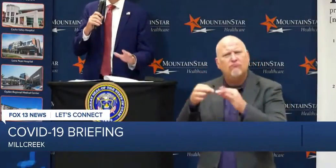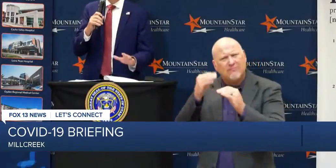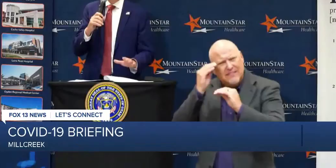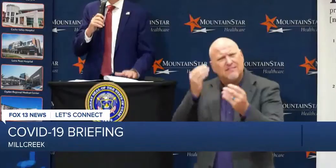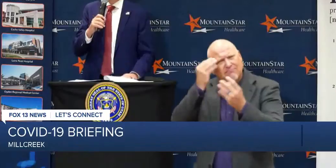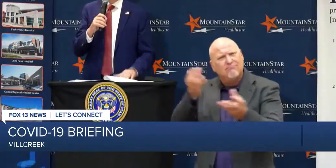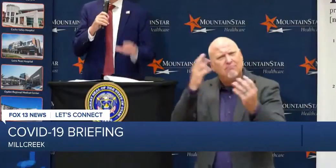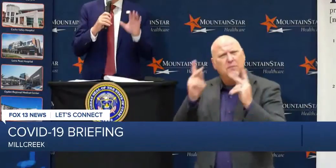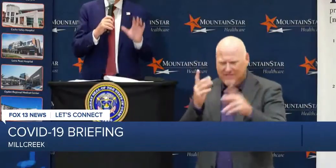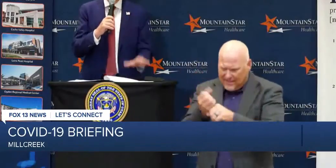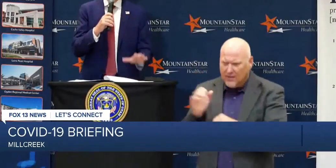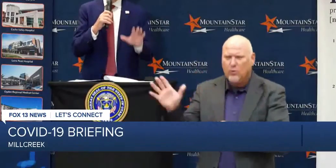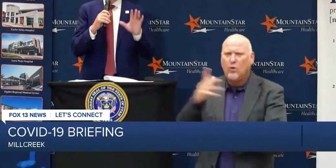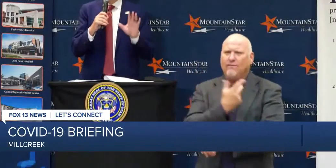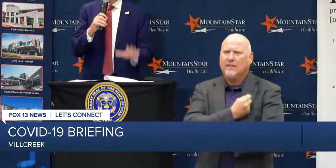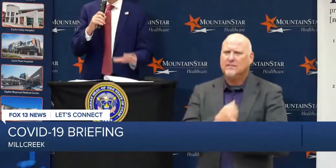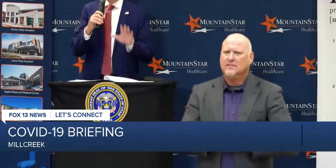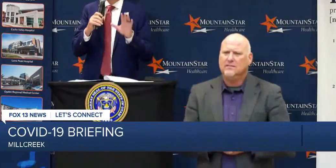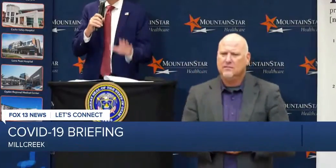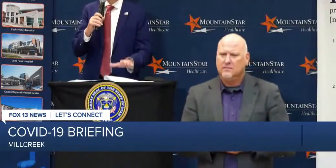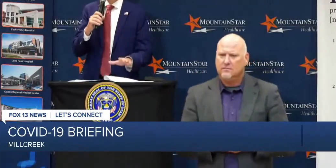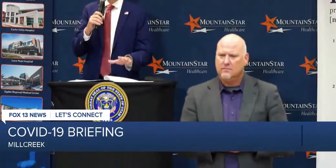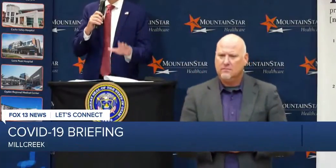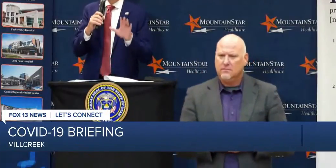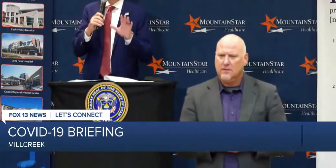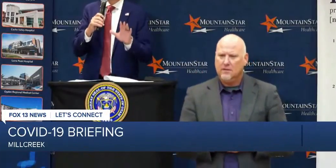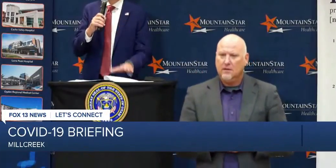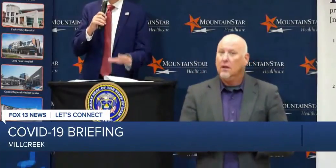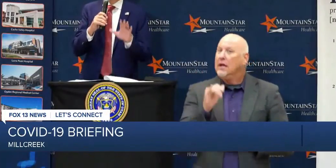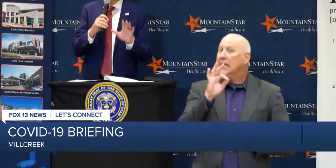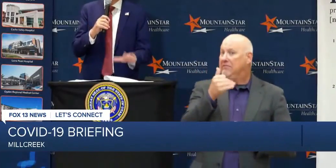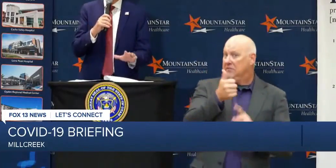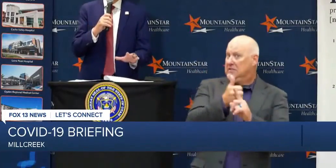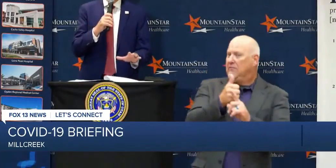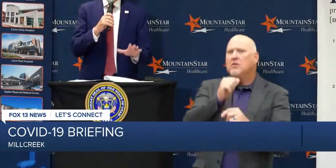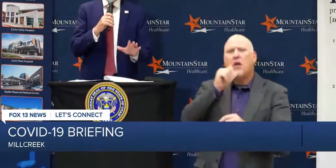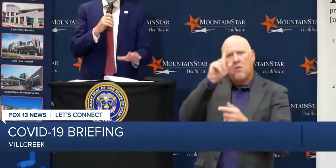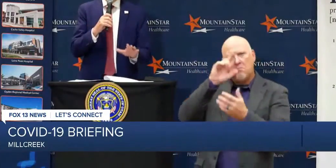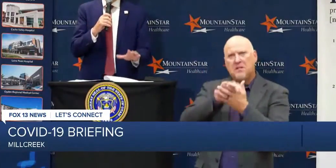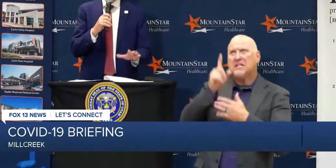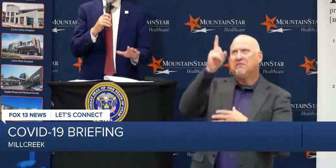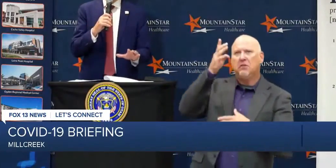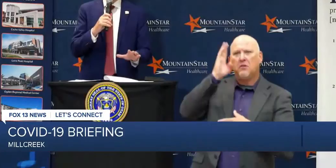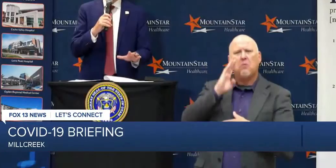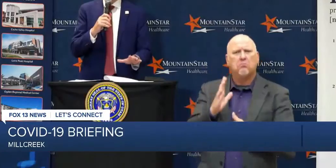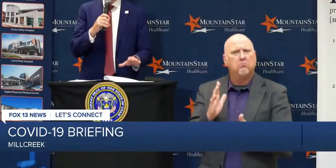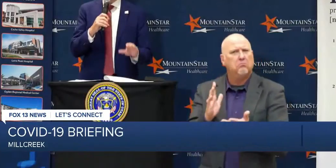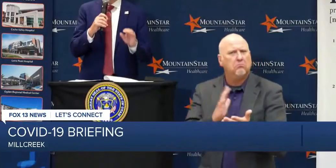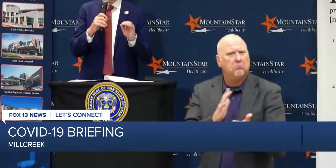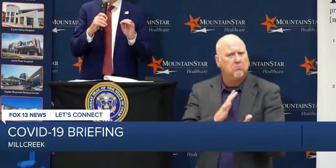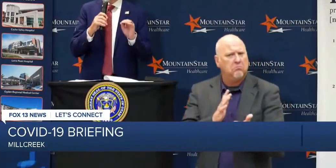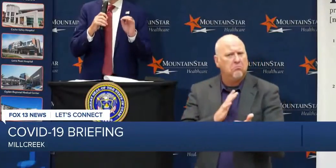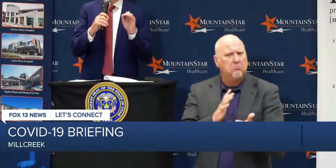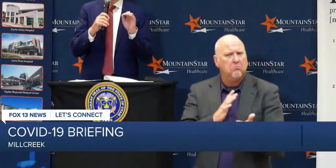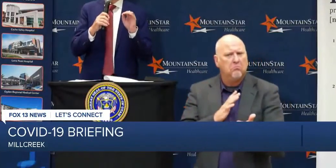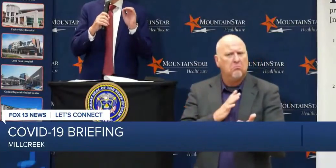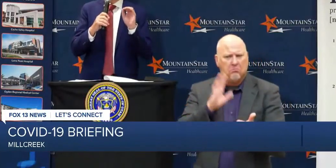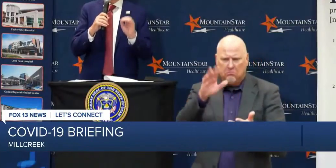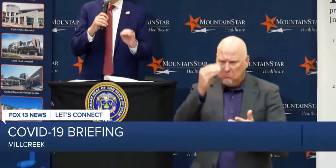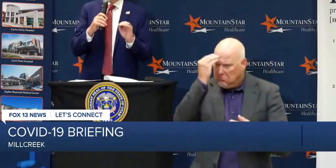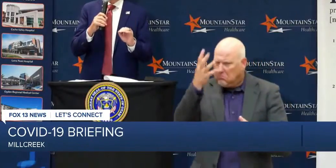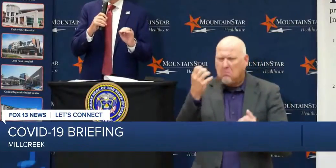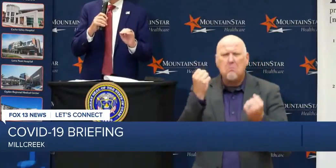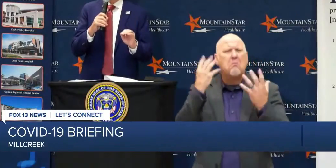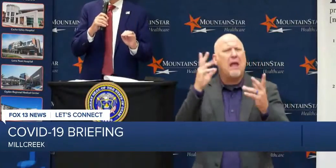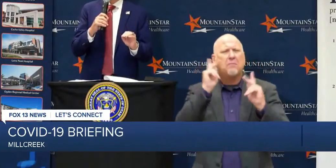an atheist, there are lots of prominent atheists who are encouraging people to get this vaccine. It's one of